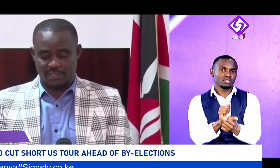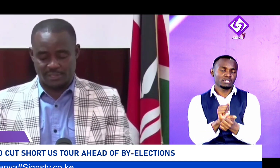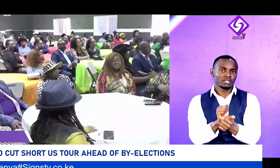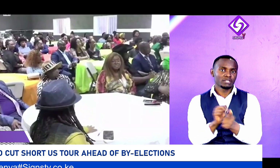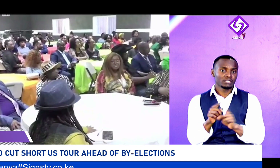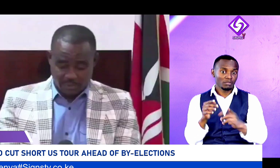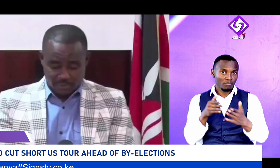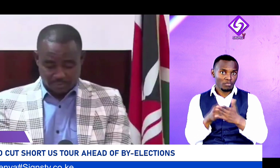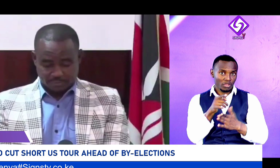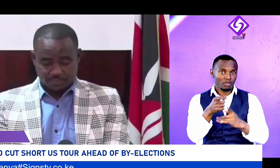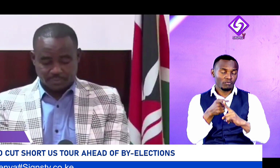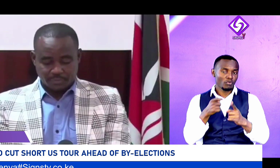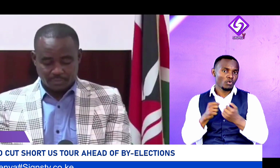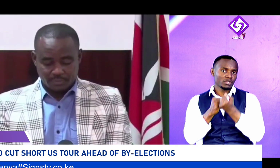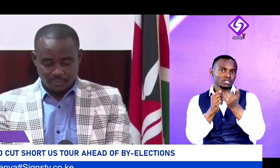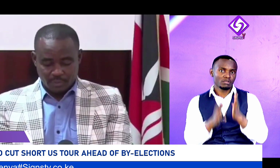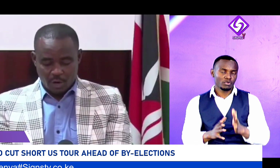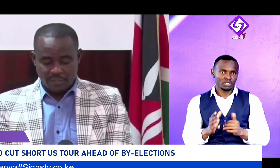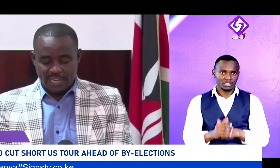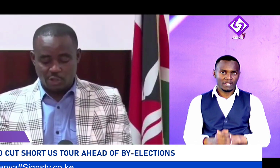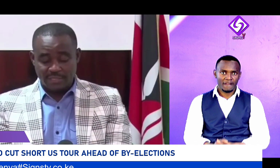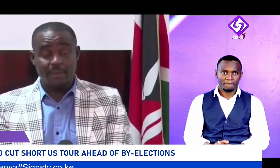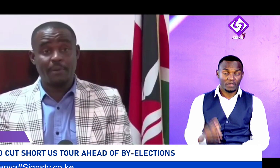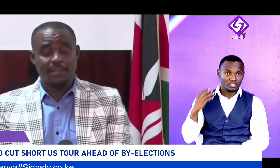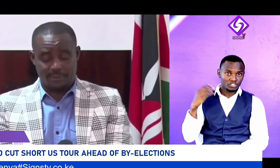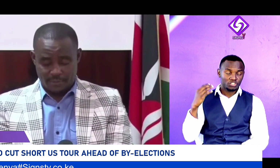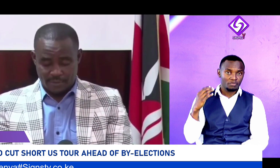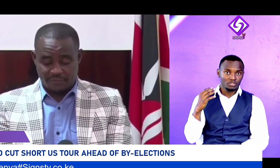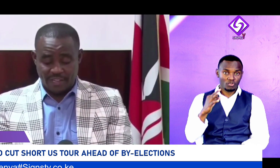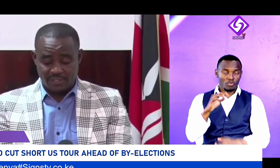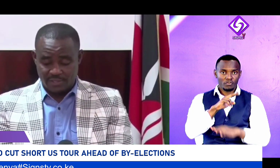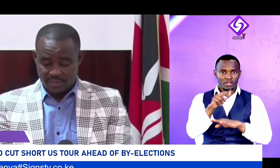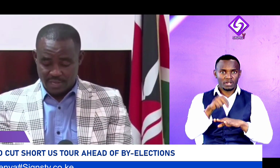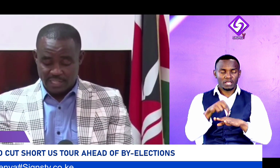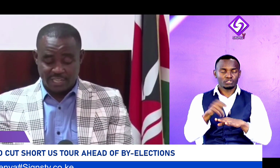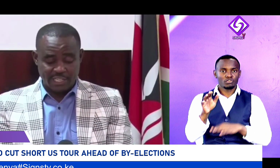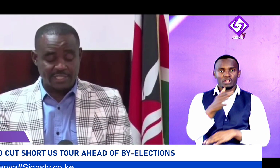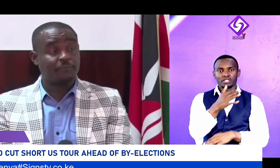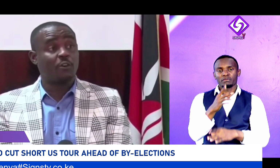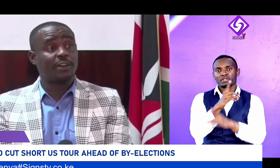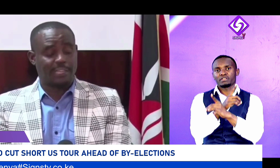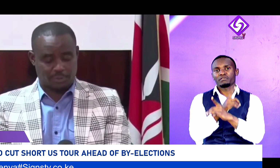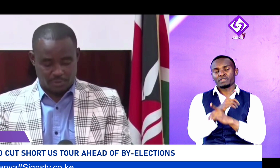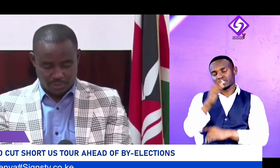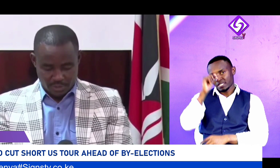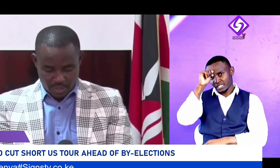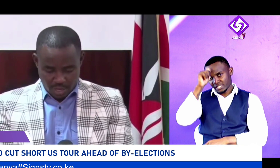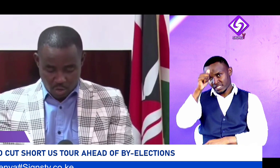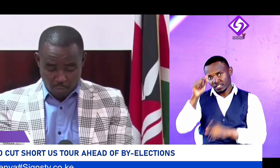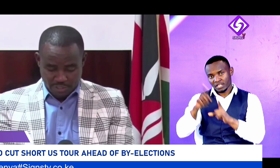supporters. The chairperson of the National Assembly Defense, Intelligence and Foreign Relations